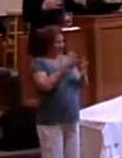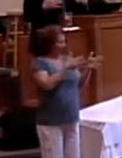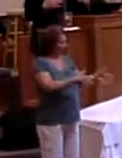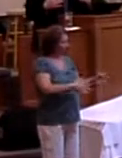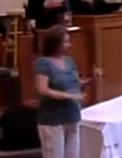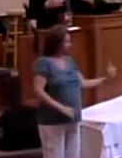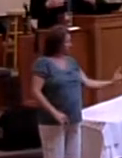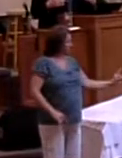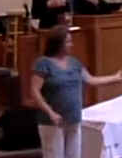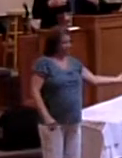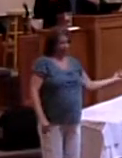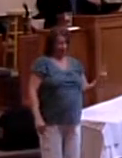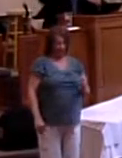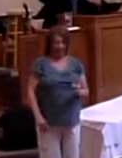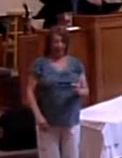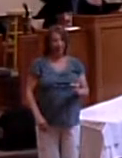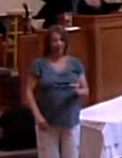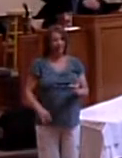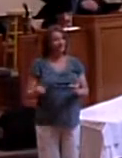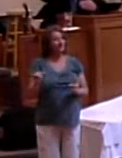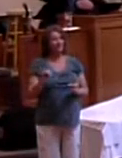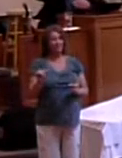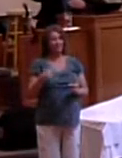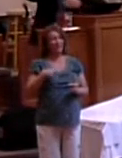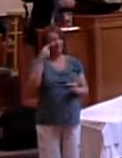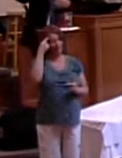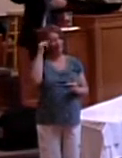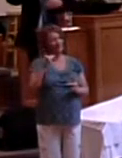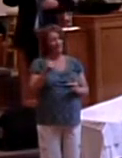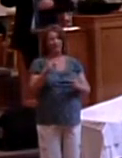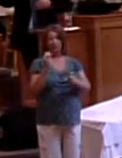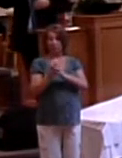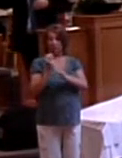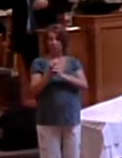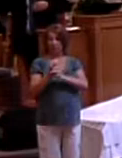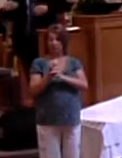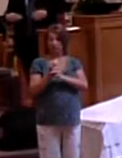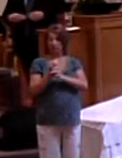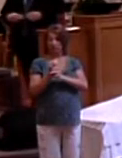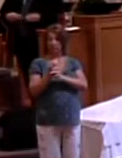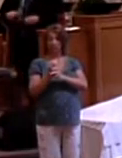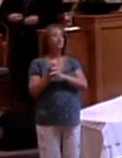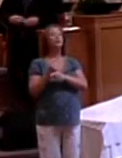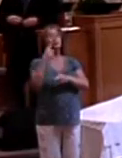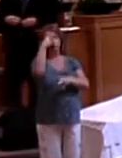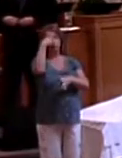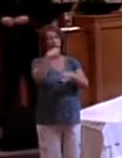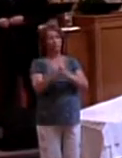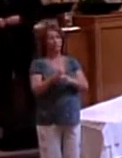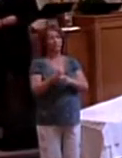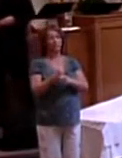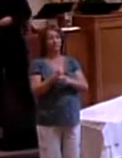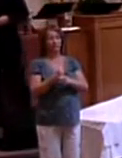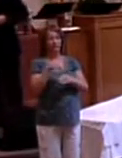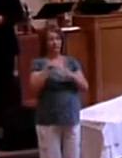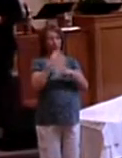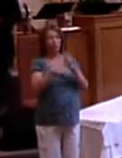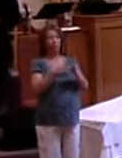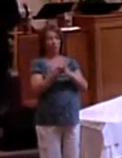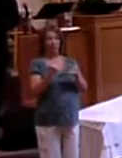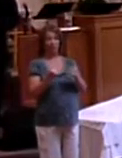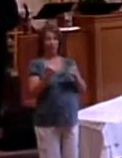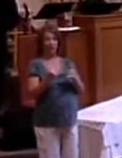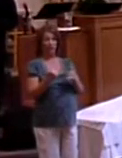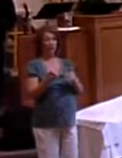back. I do think that it's difficult to trust in our world. It's difficult to